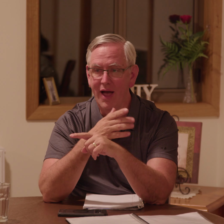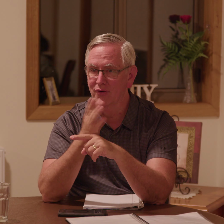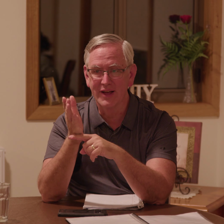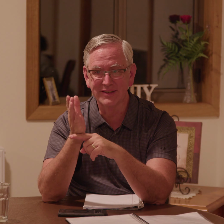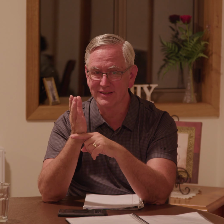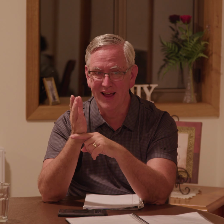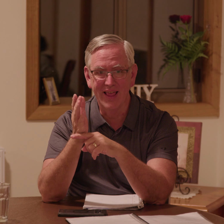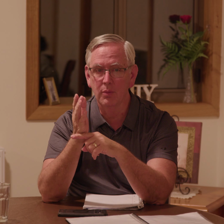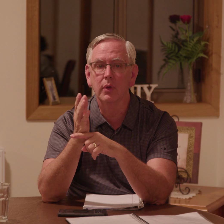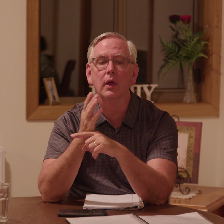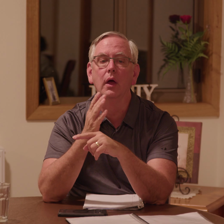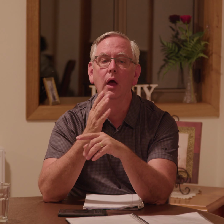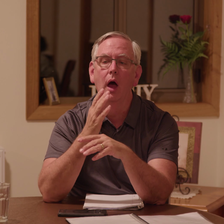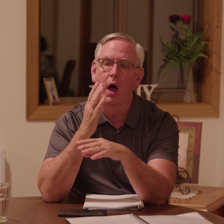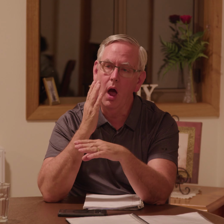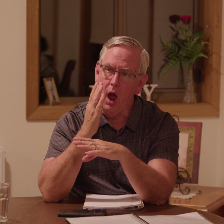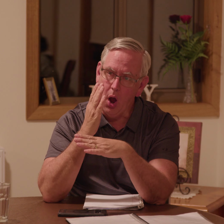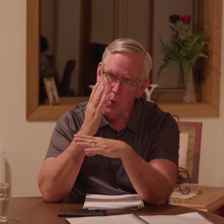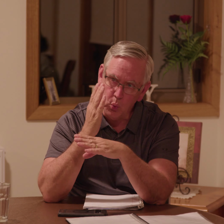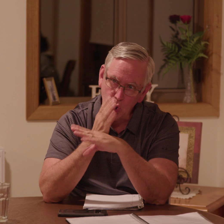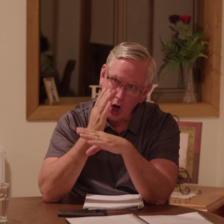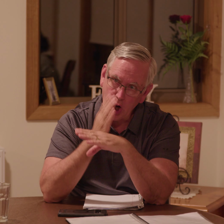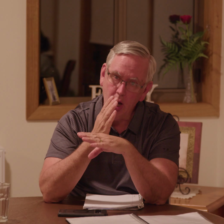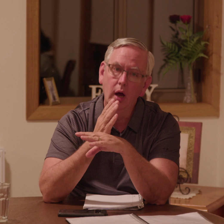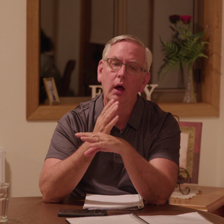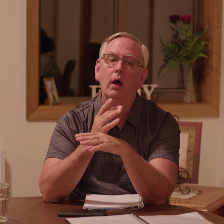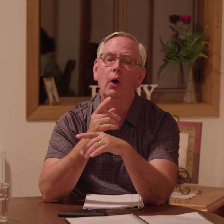Work. Everything else is the same. The